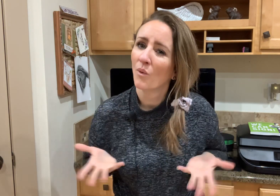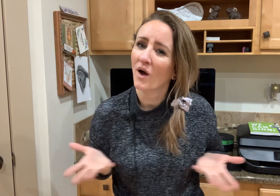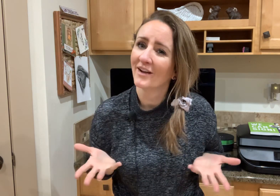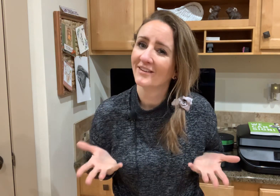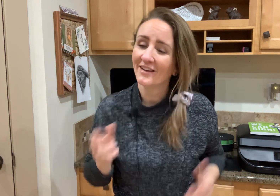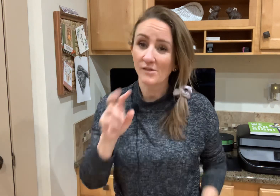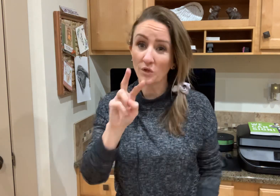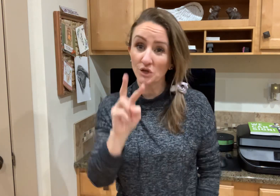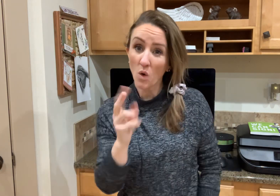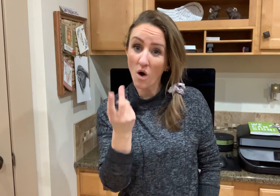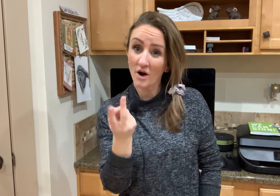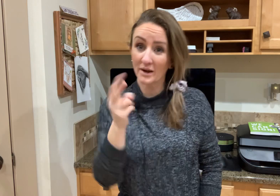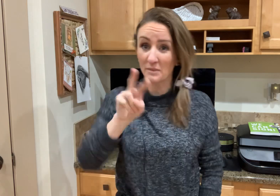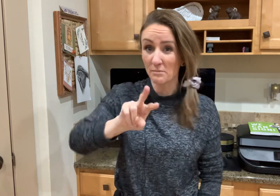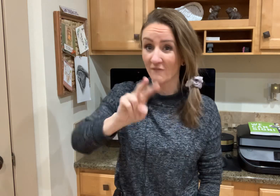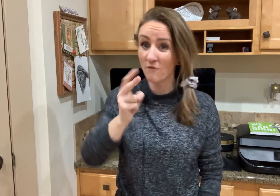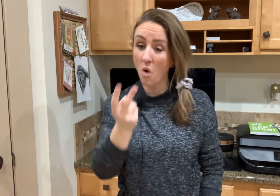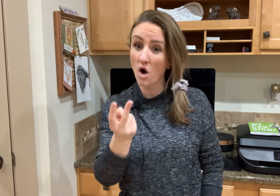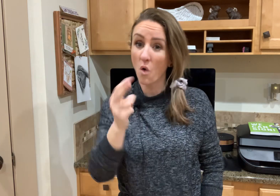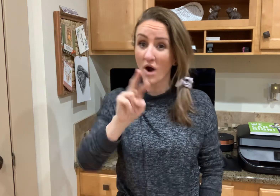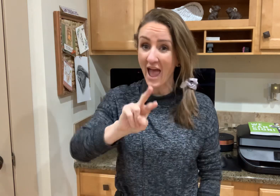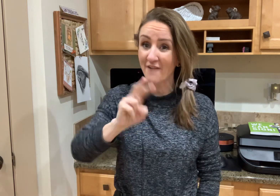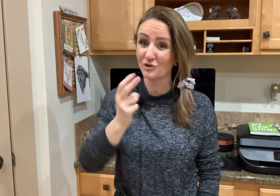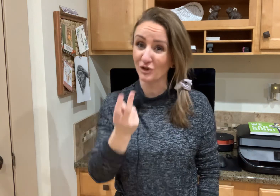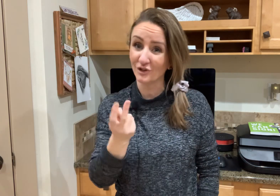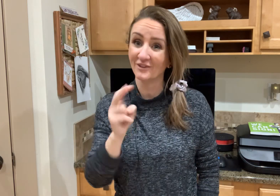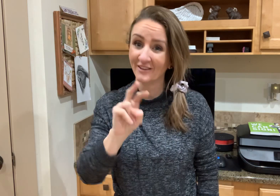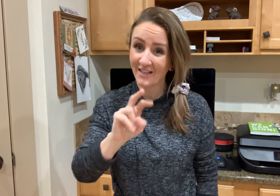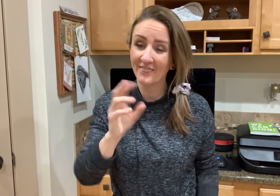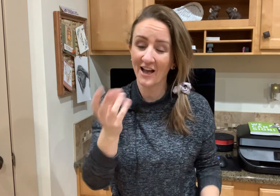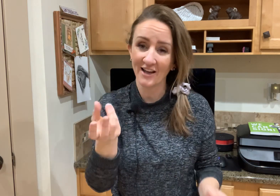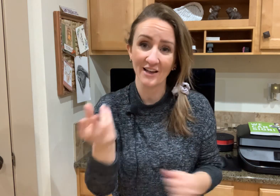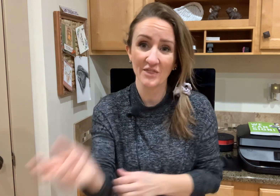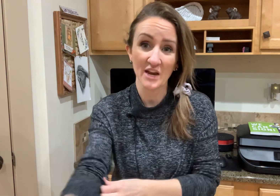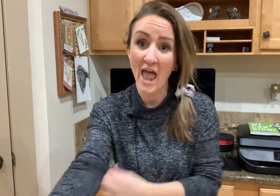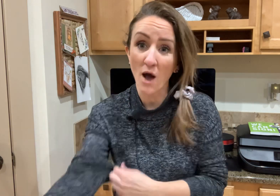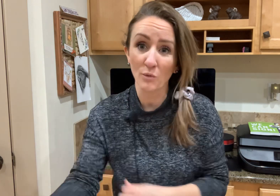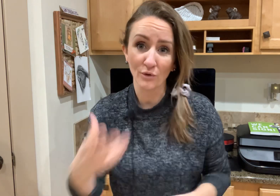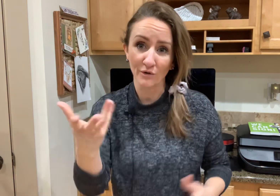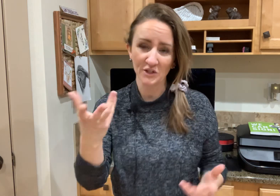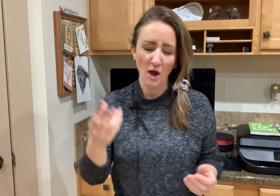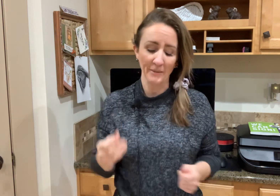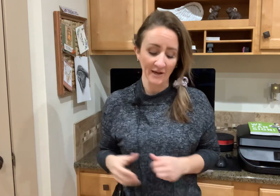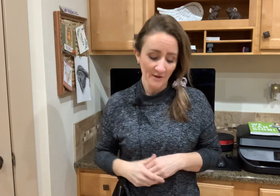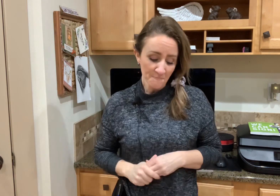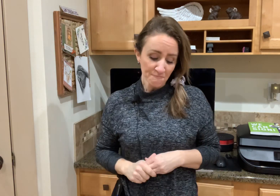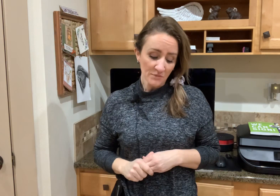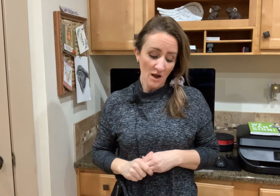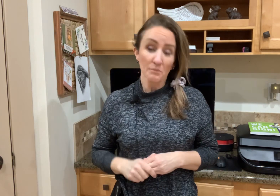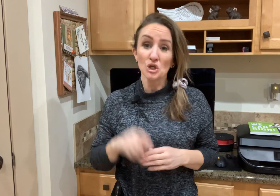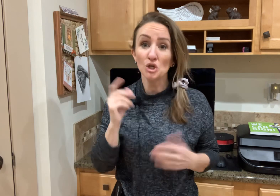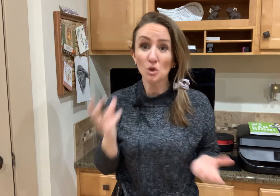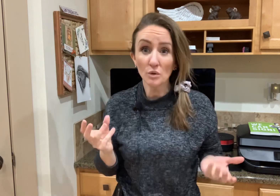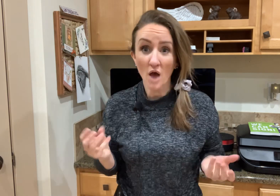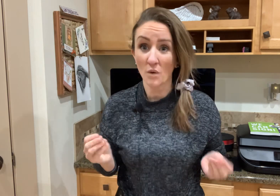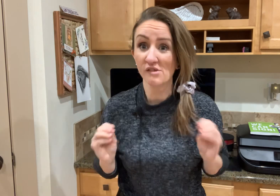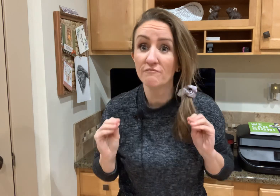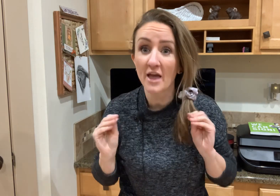what? So the your could be before or after the noun or the topic. You, though, is